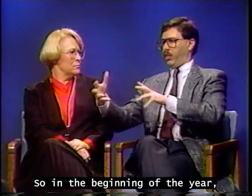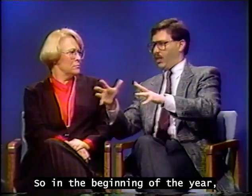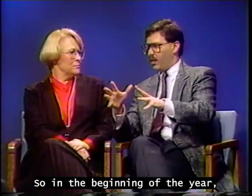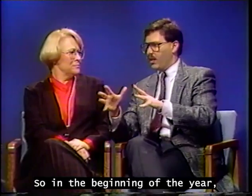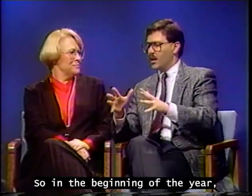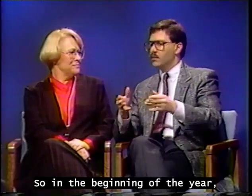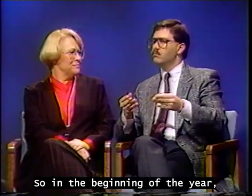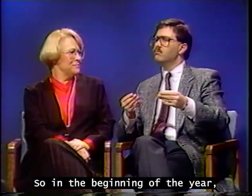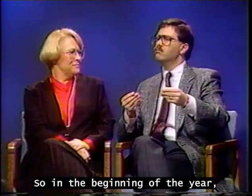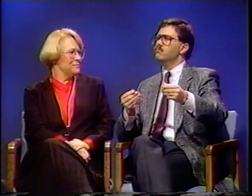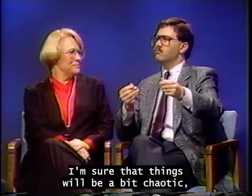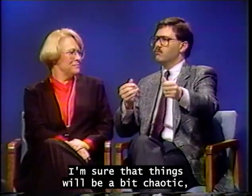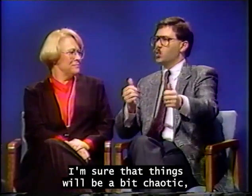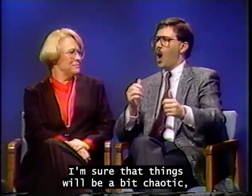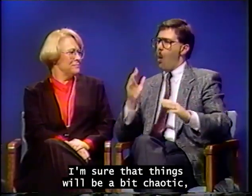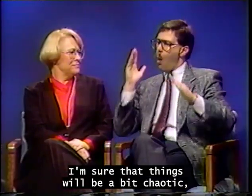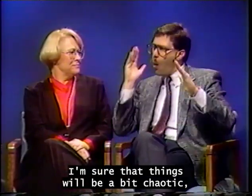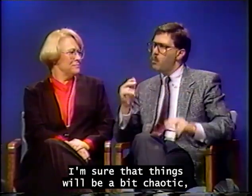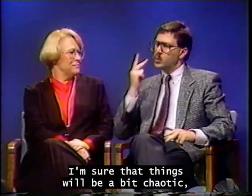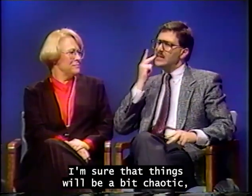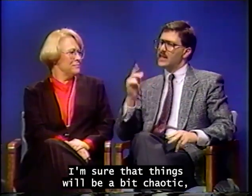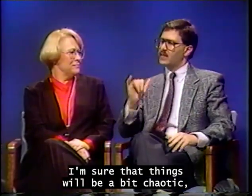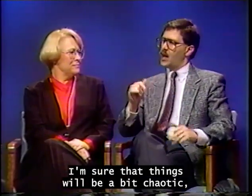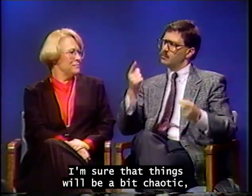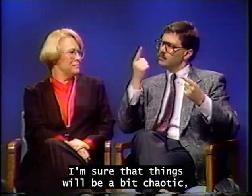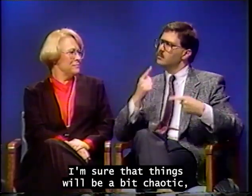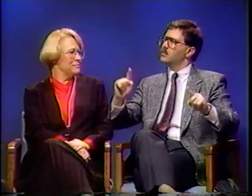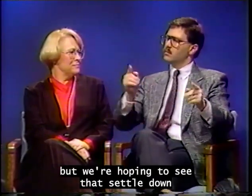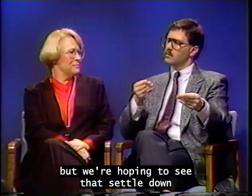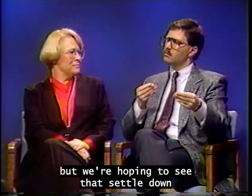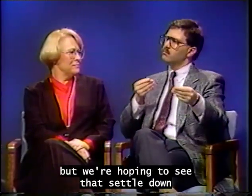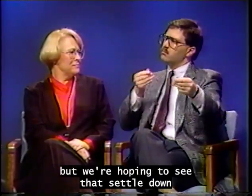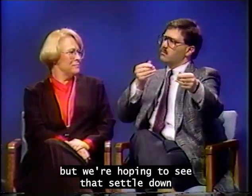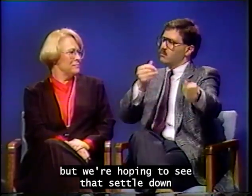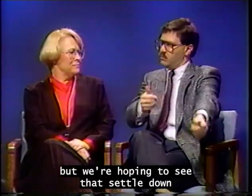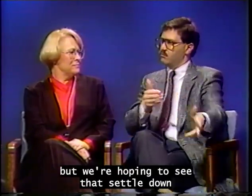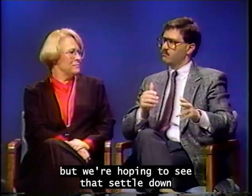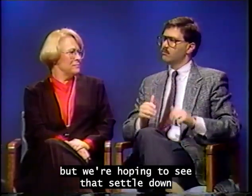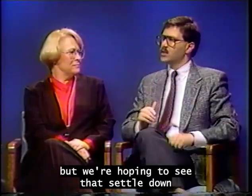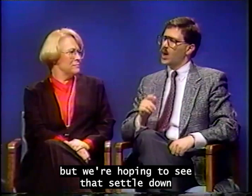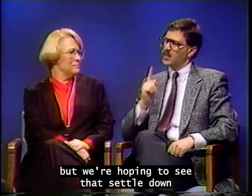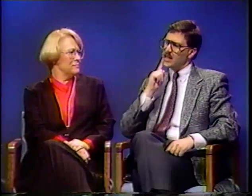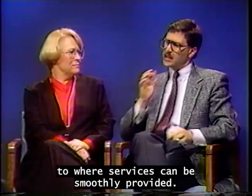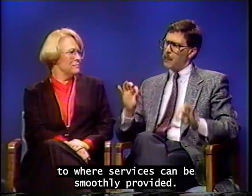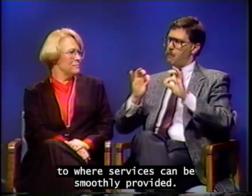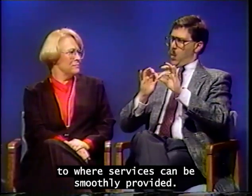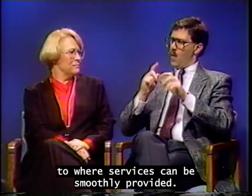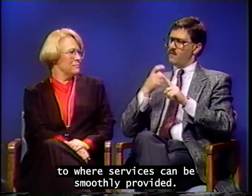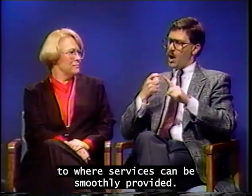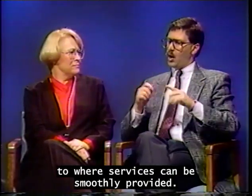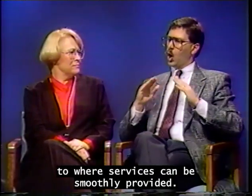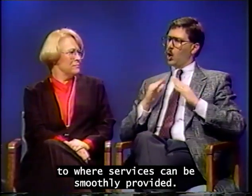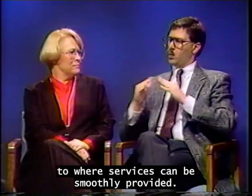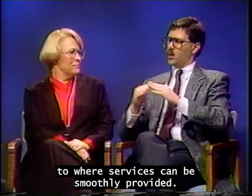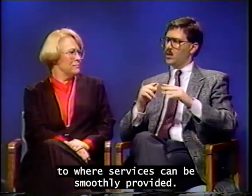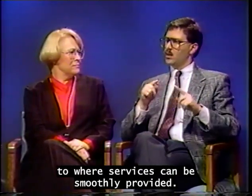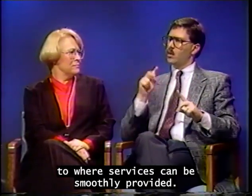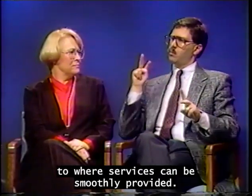So in the beginning of the year, I'm sure that things will be a bit chaotic, but we're hoping to see that settle down to where services can be